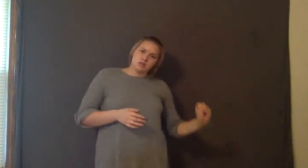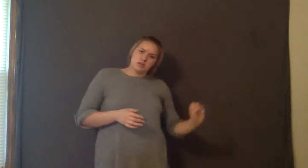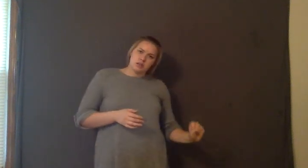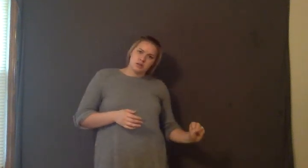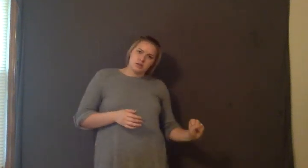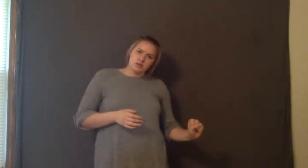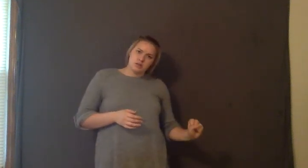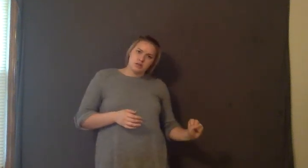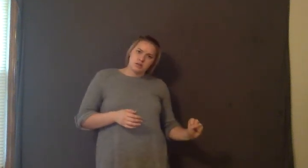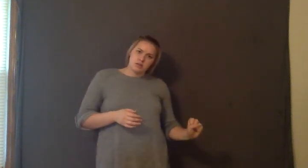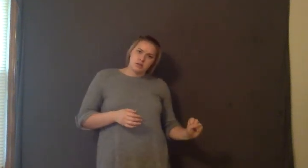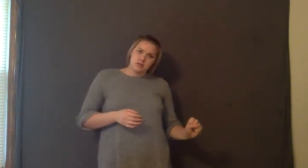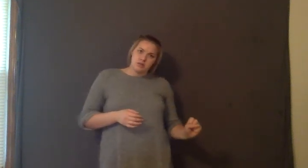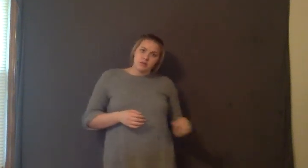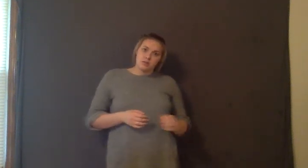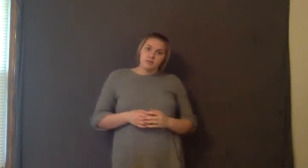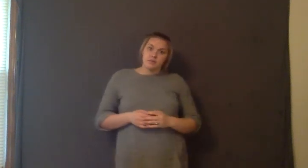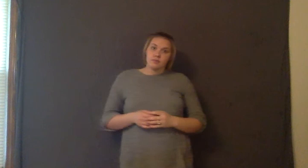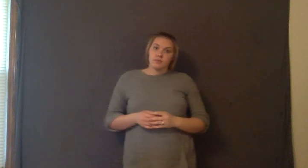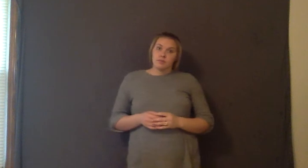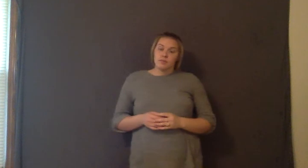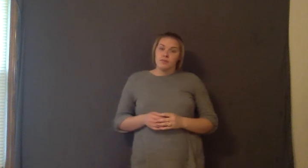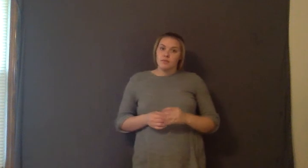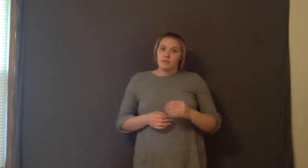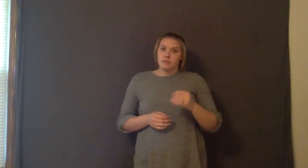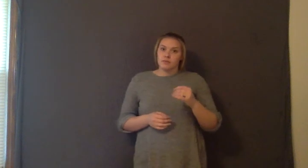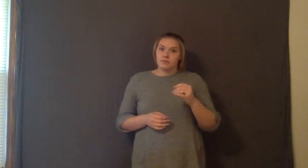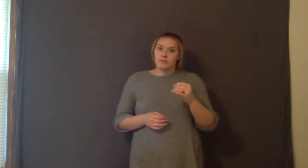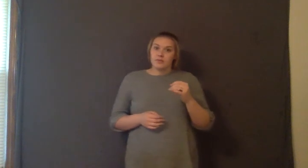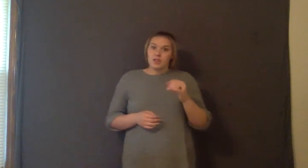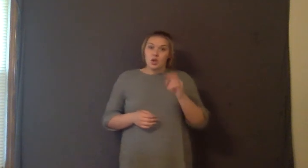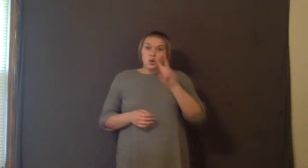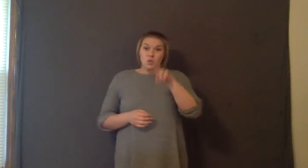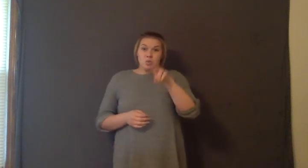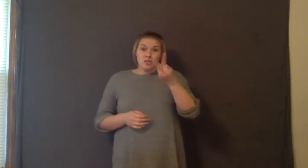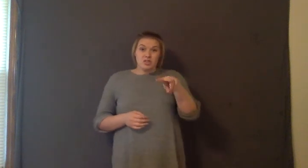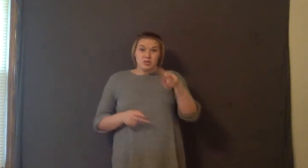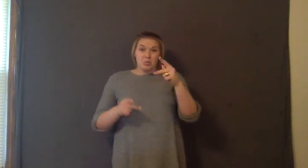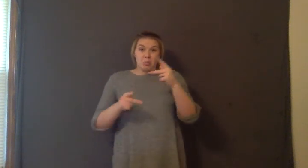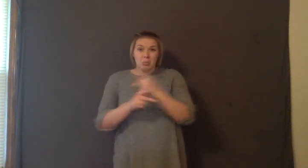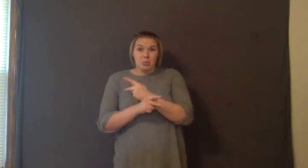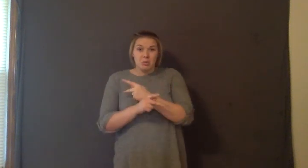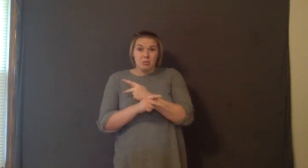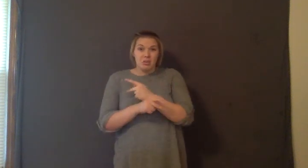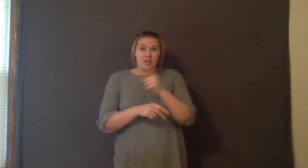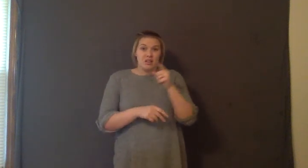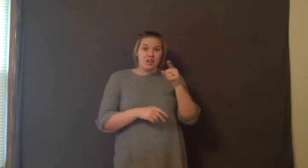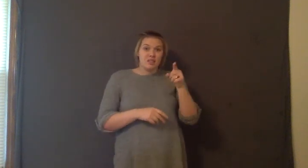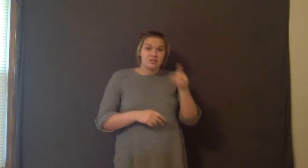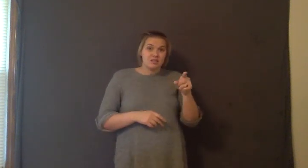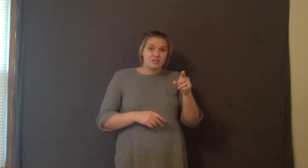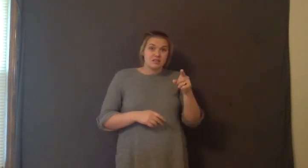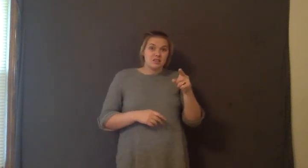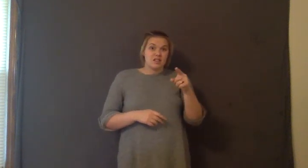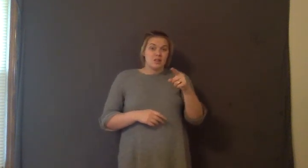likely to get the death penalty if the victim is white than if the victim is black, 22 times more likely to get it if the defendant is black and the victim is white. In the very states